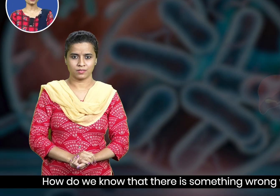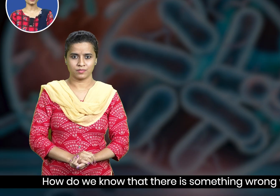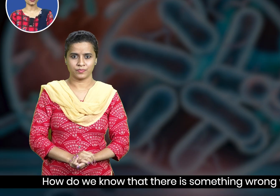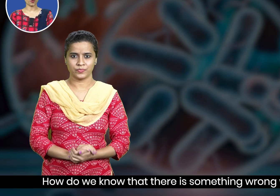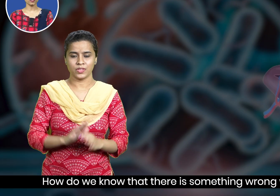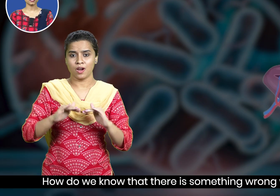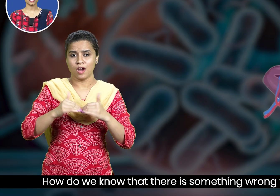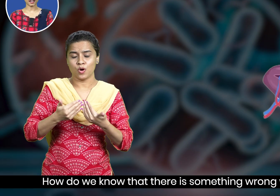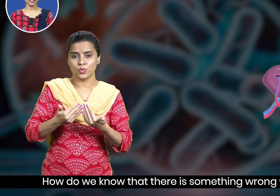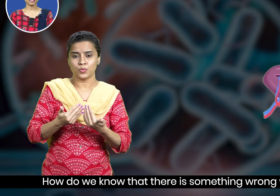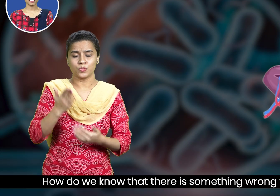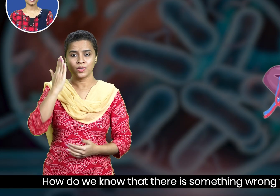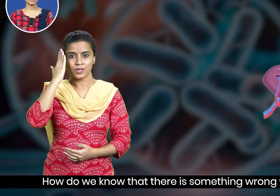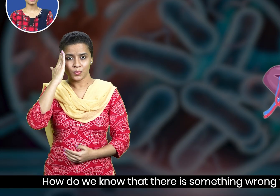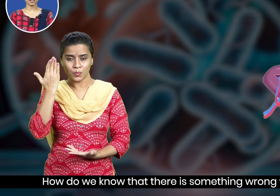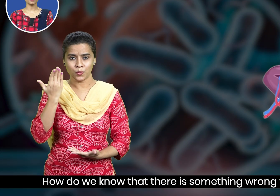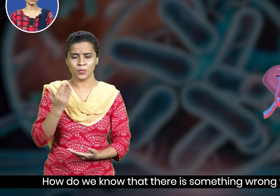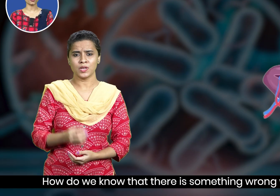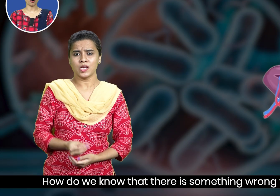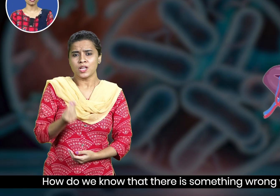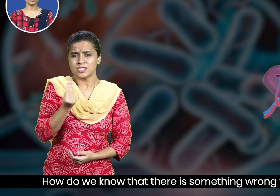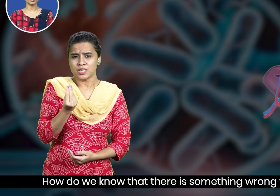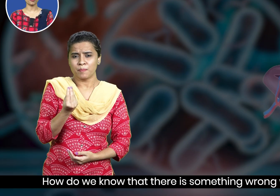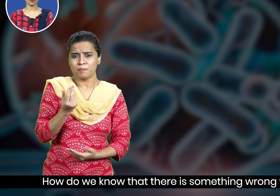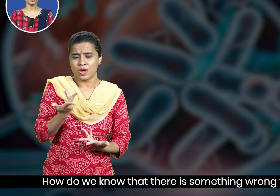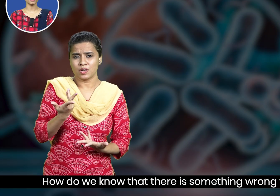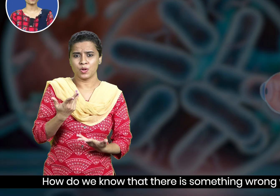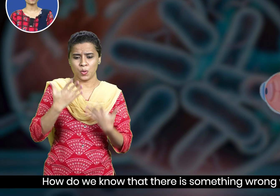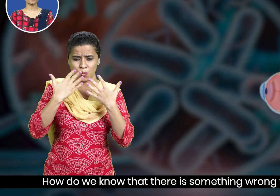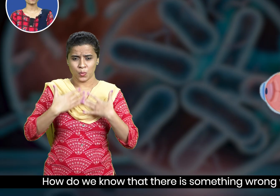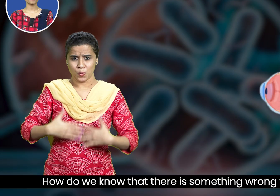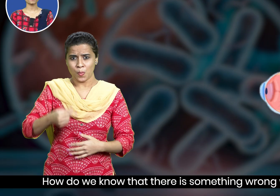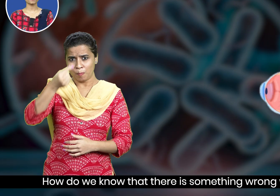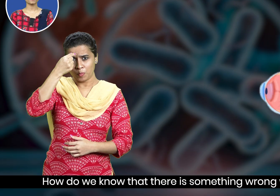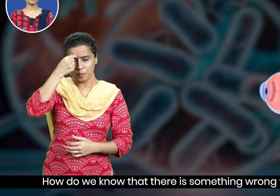How do we know that there is something wrong with the body?